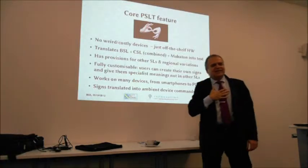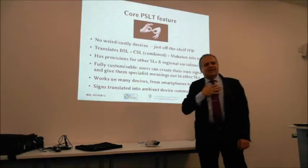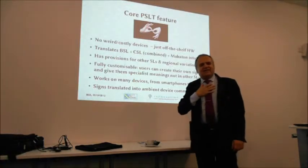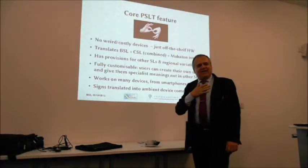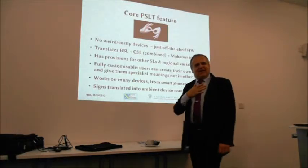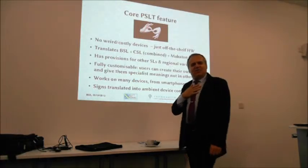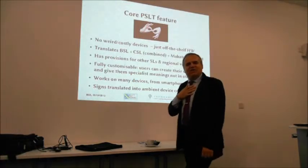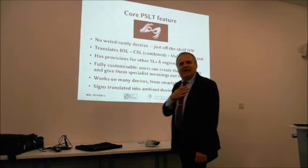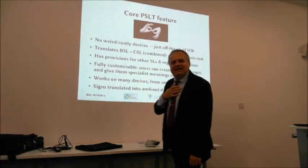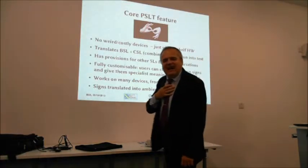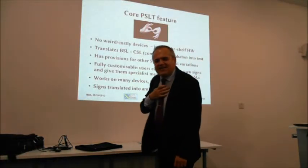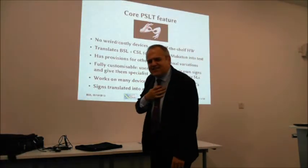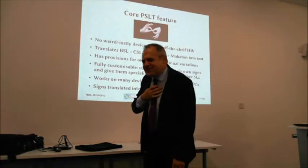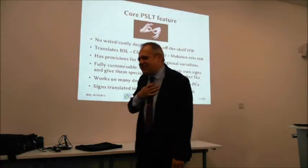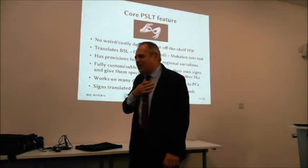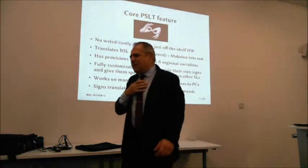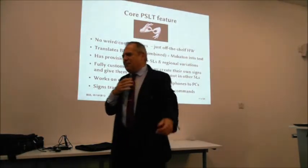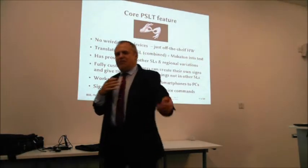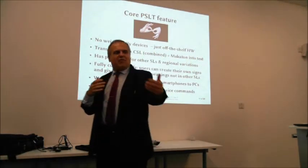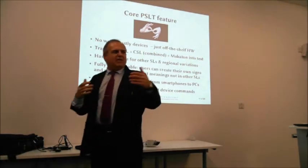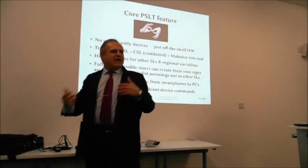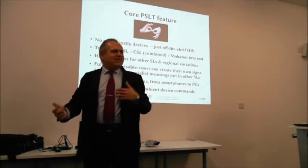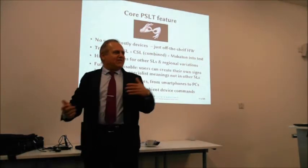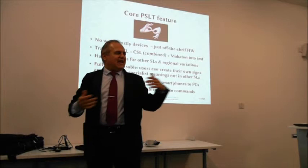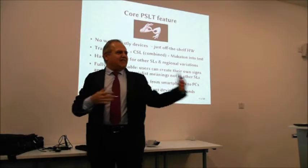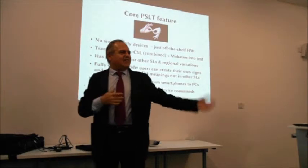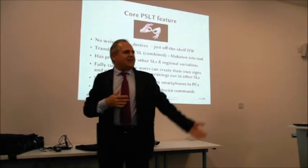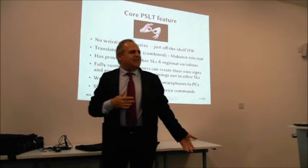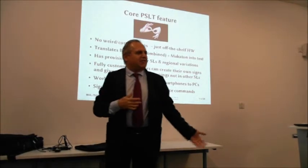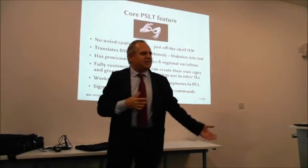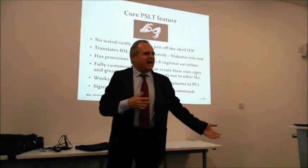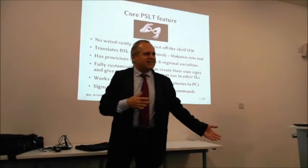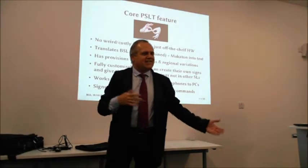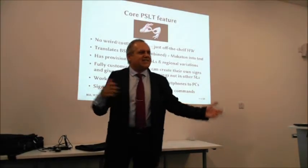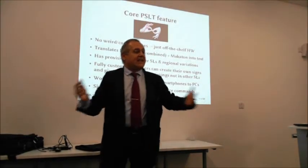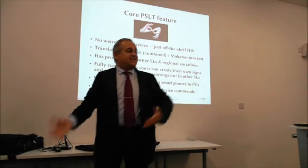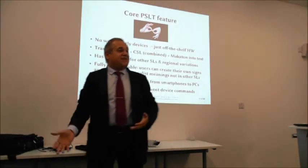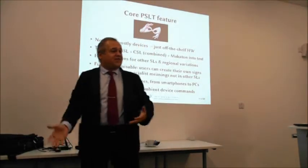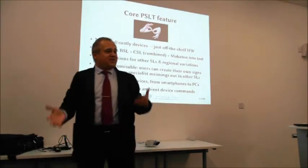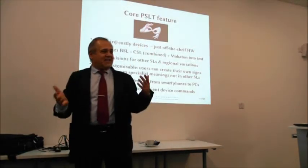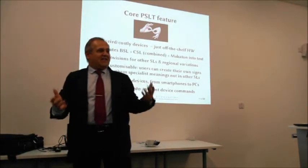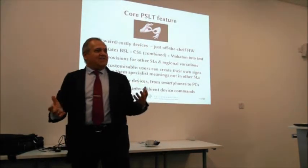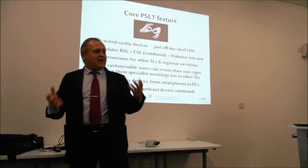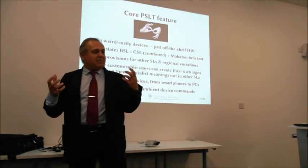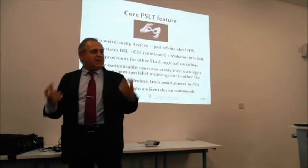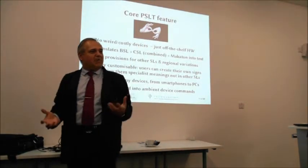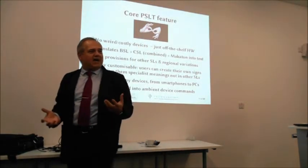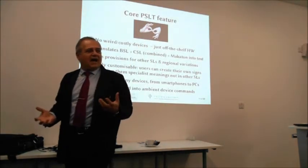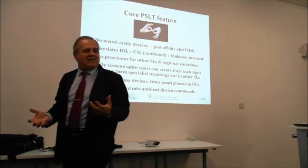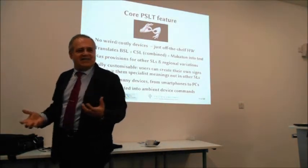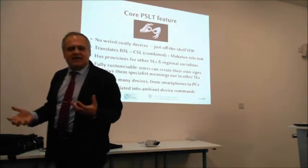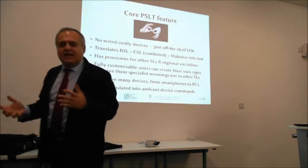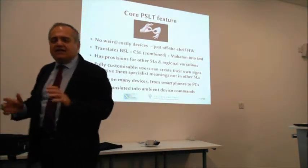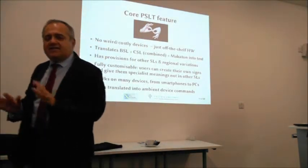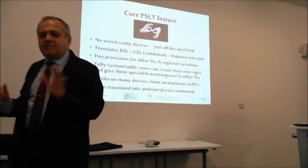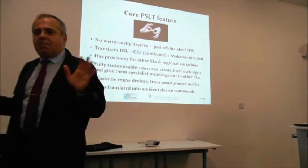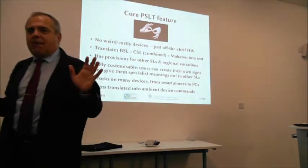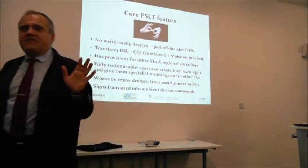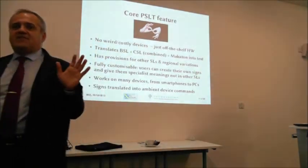terrible italian accent people from London have a very different accent glass regions have a very peculiar accent the same applies in